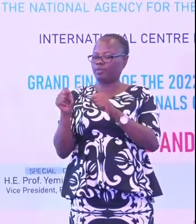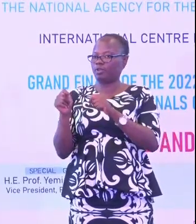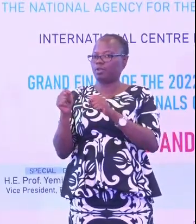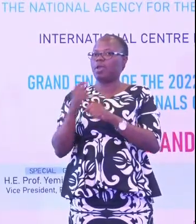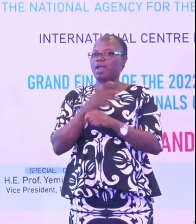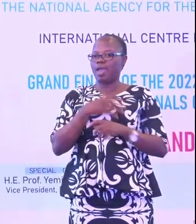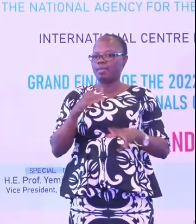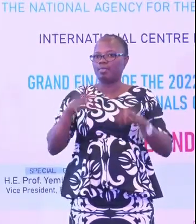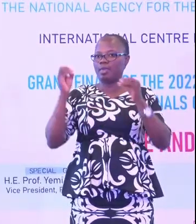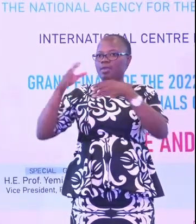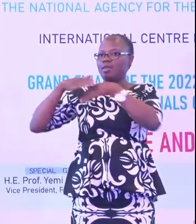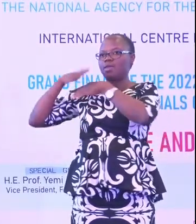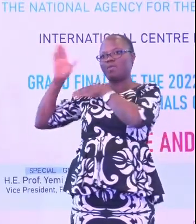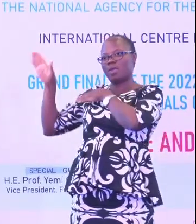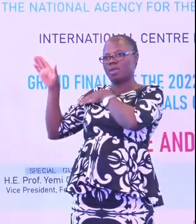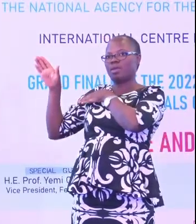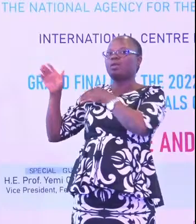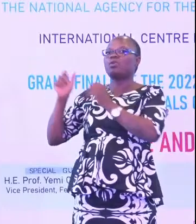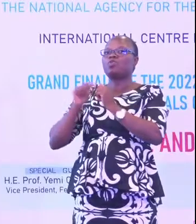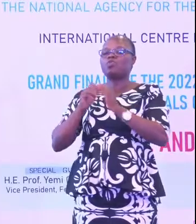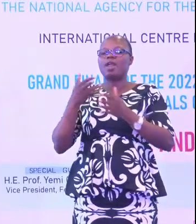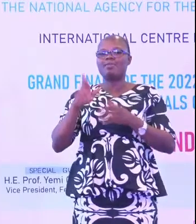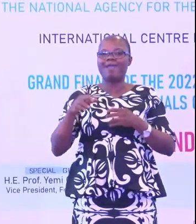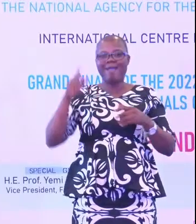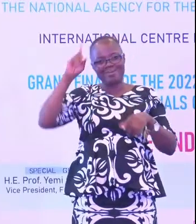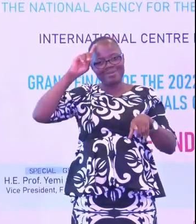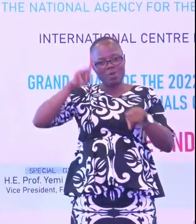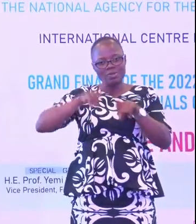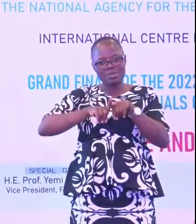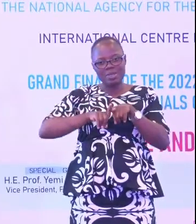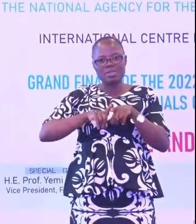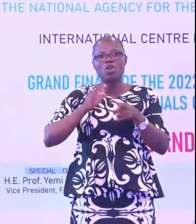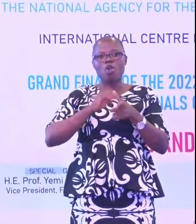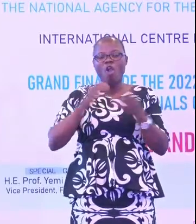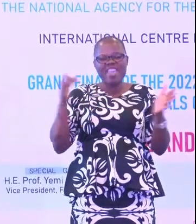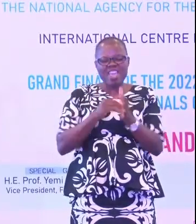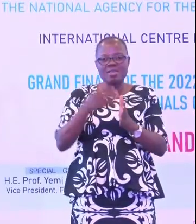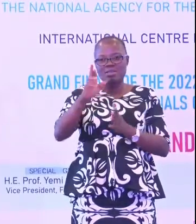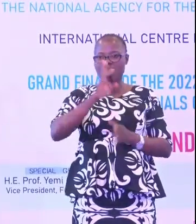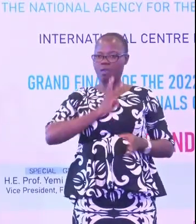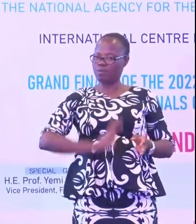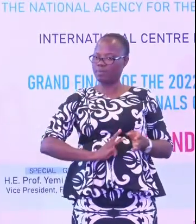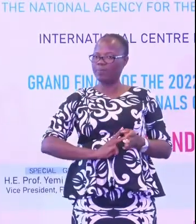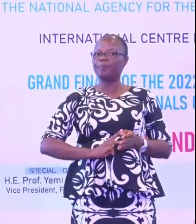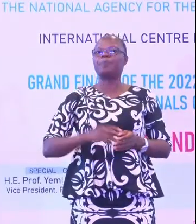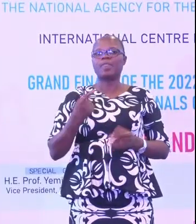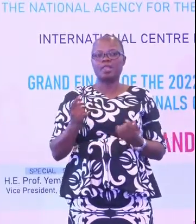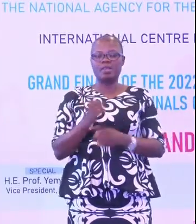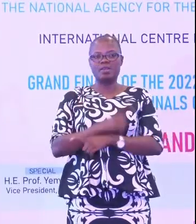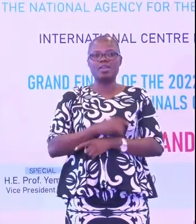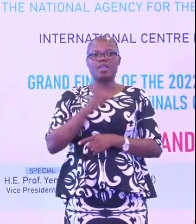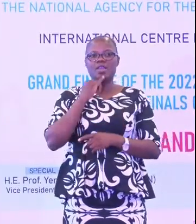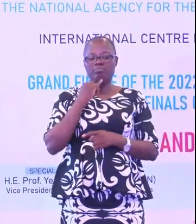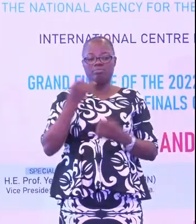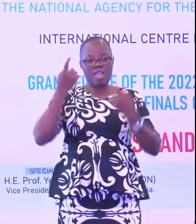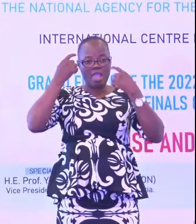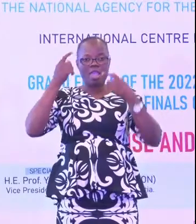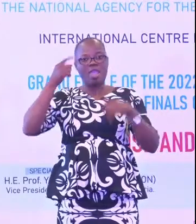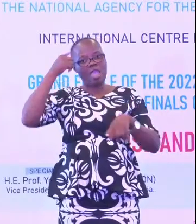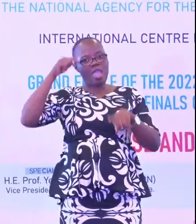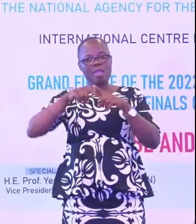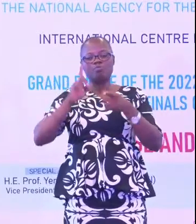and taken away without their consent or against their will. The day aims to educate